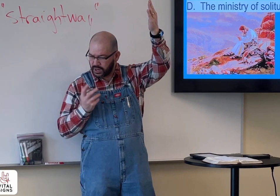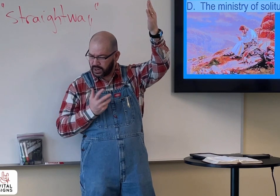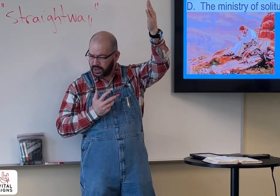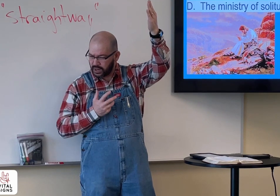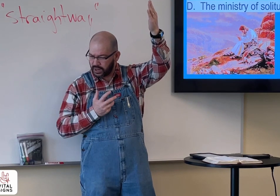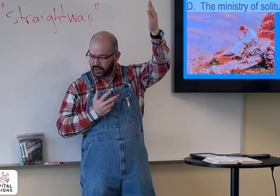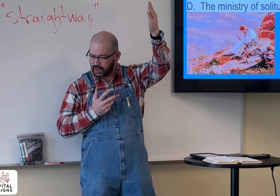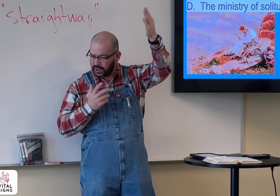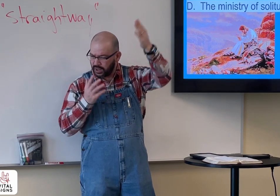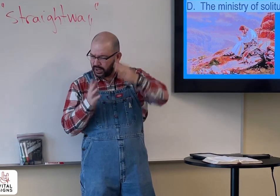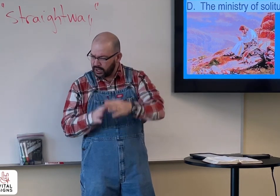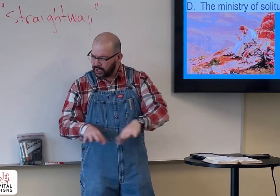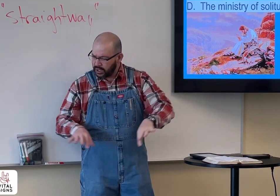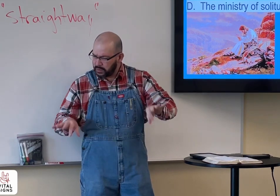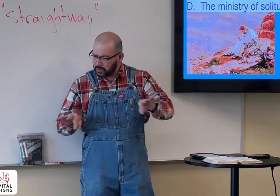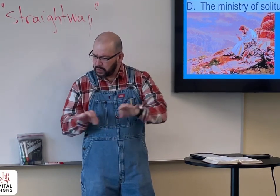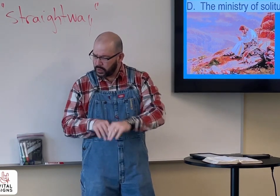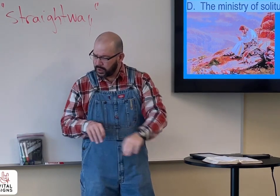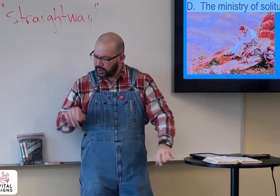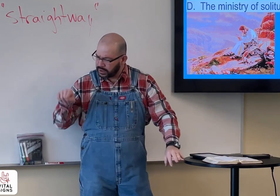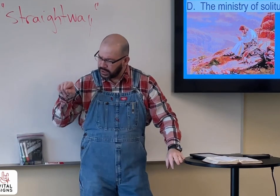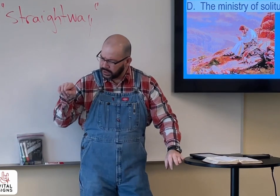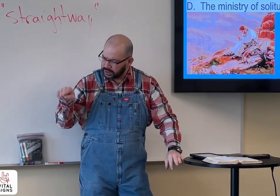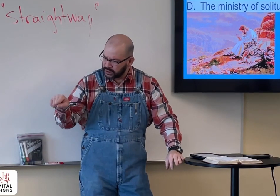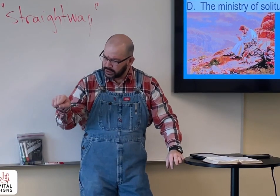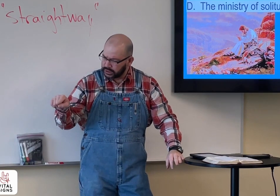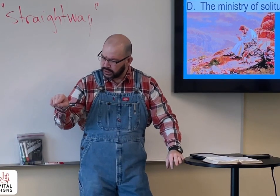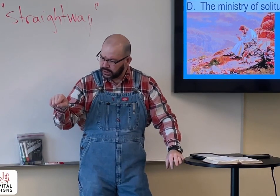Say, wow, it's important for Jesus